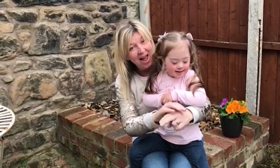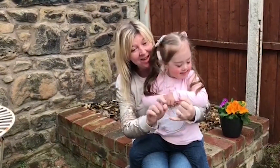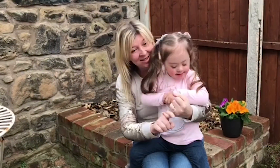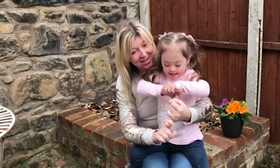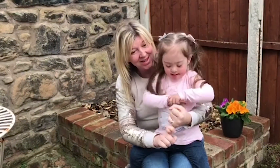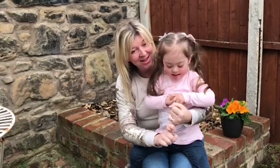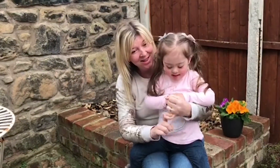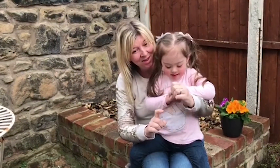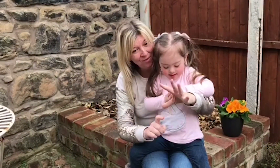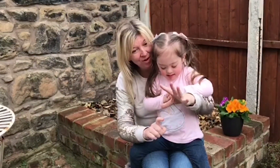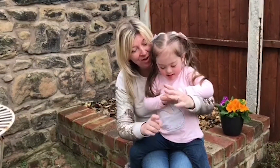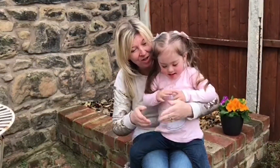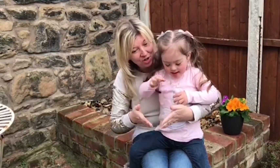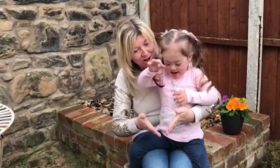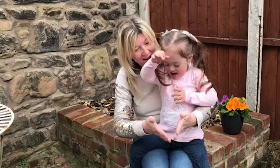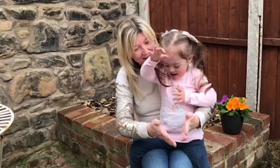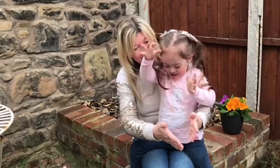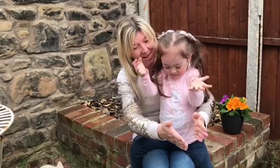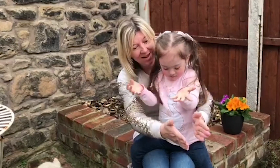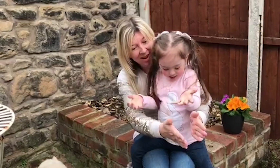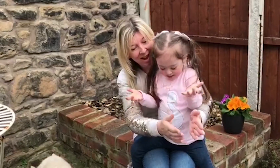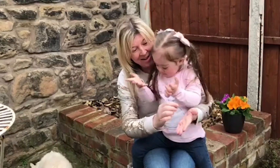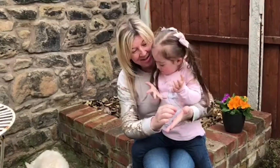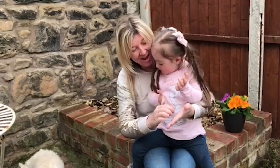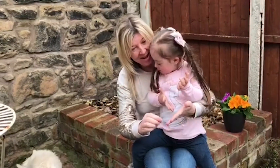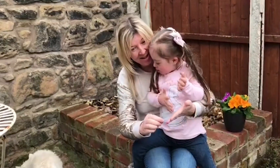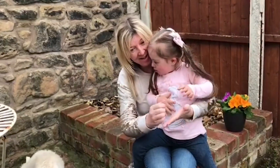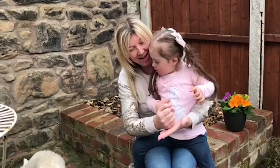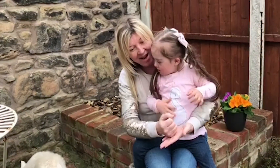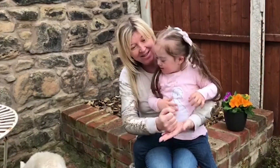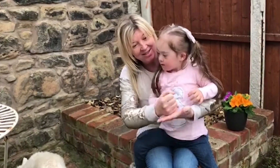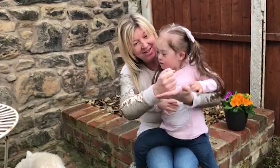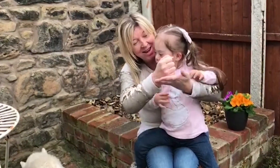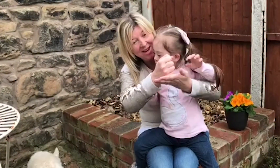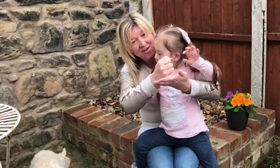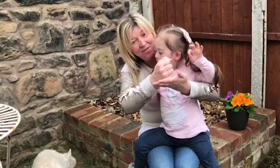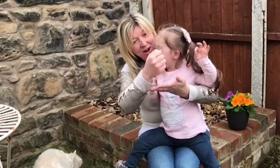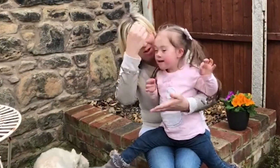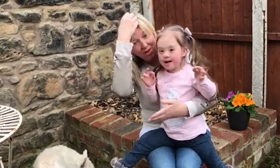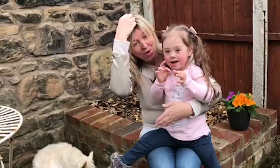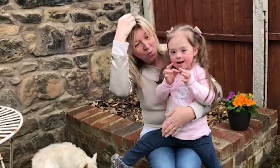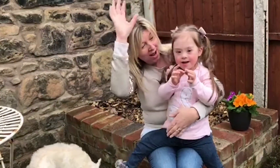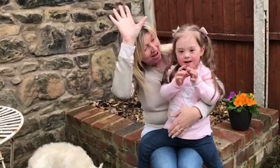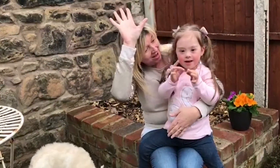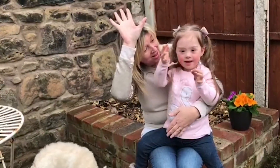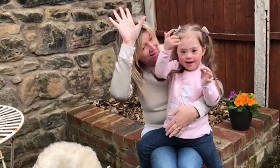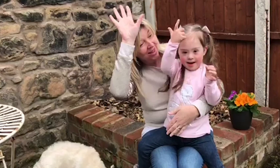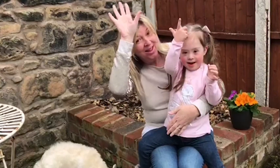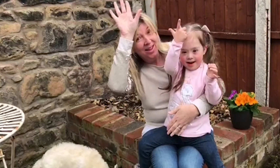A silvery trail saying, save the